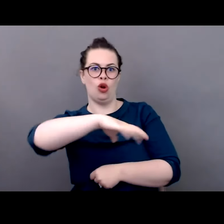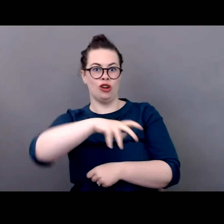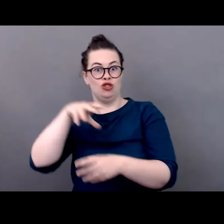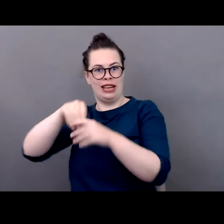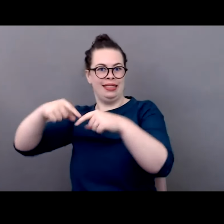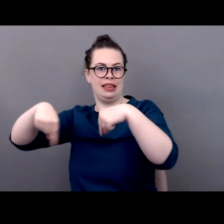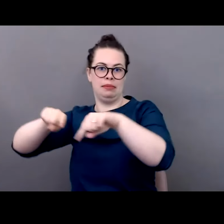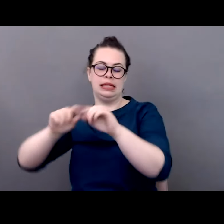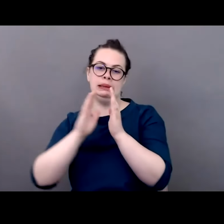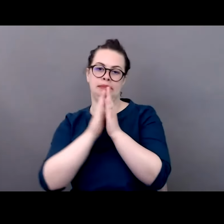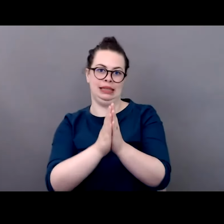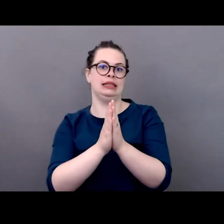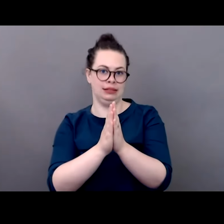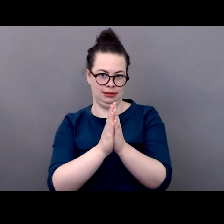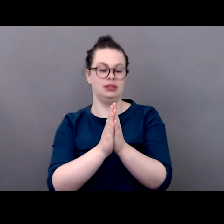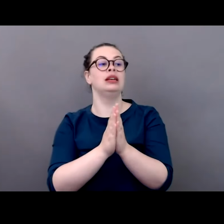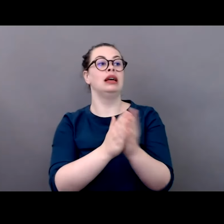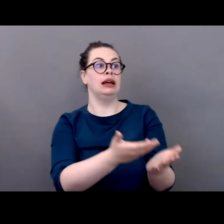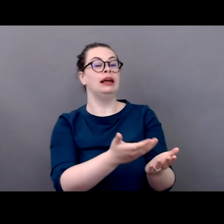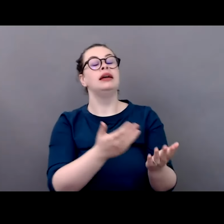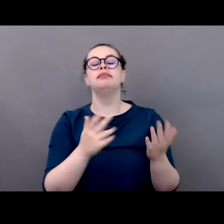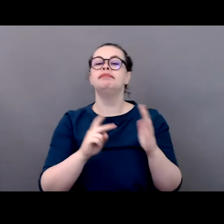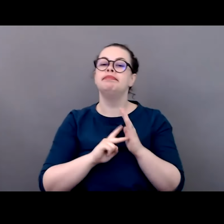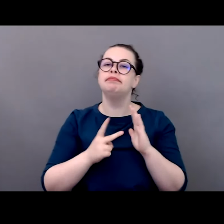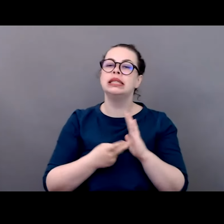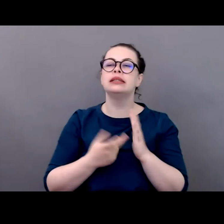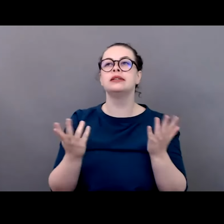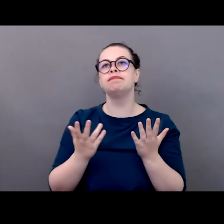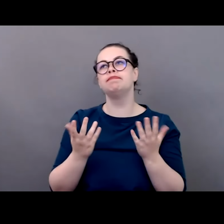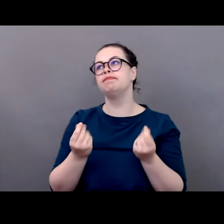party. It doesn't mean indeed that I